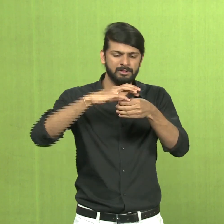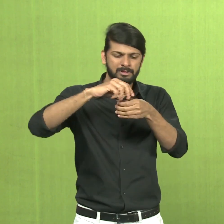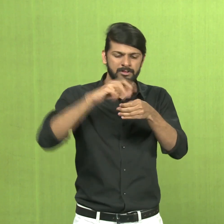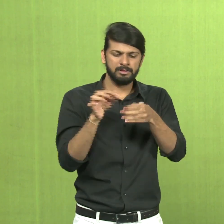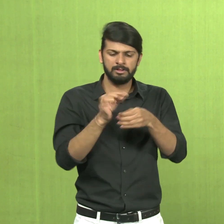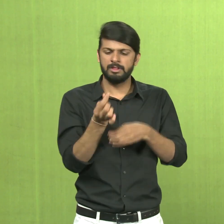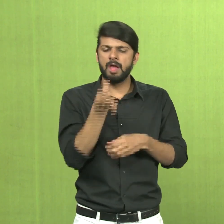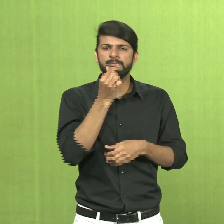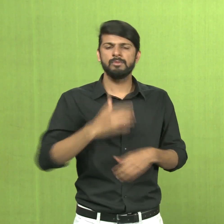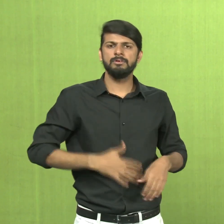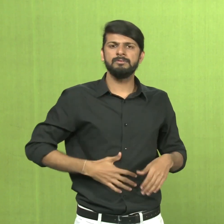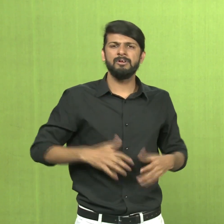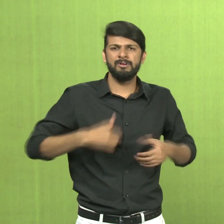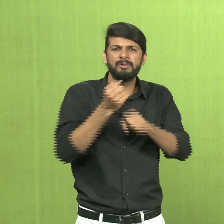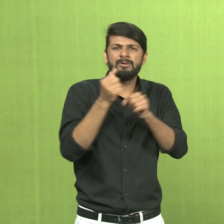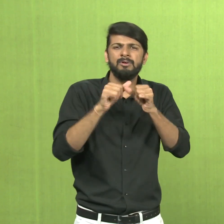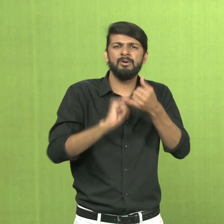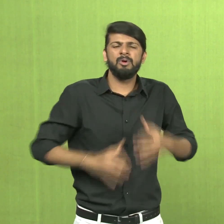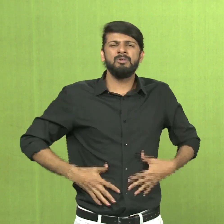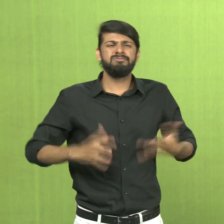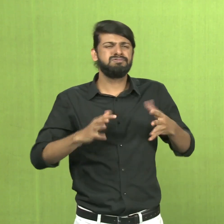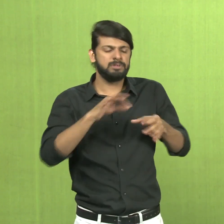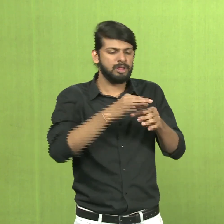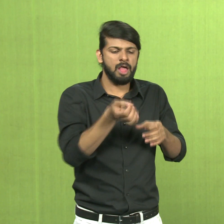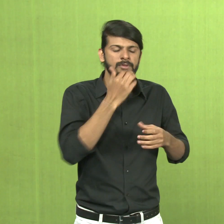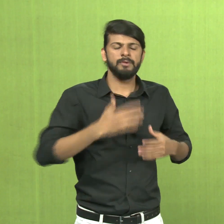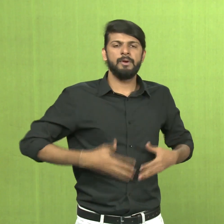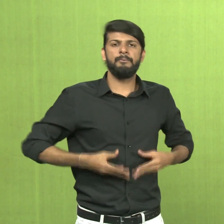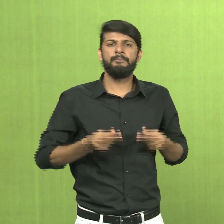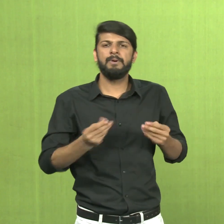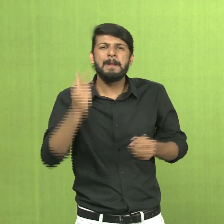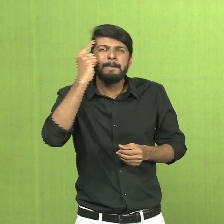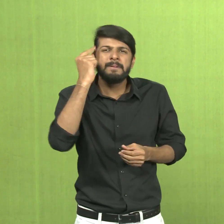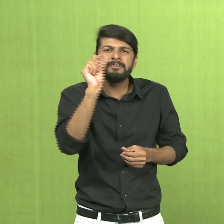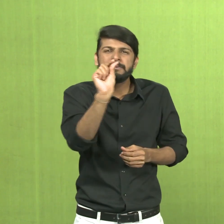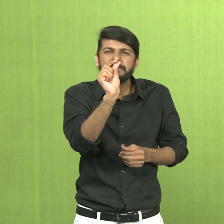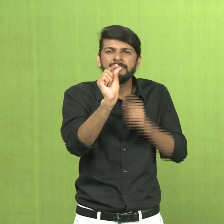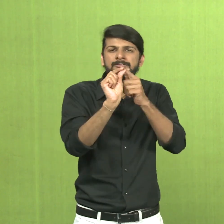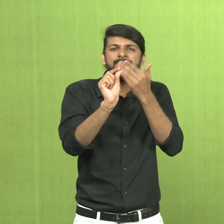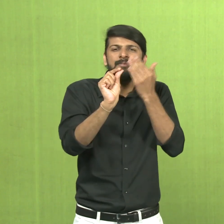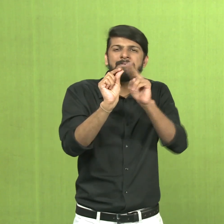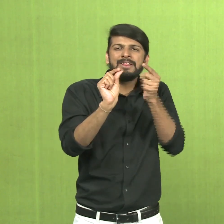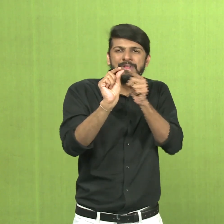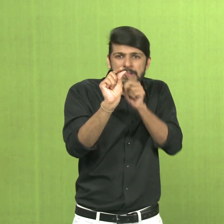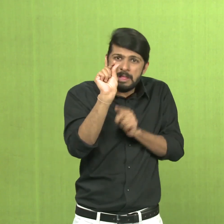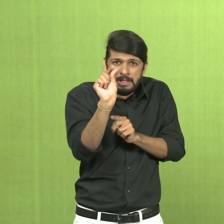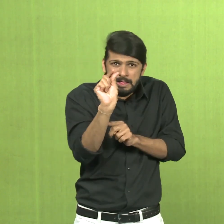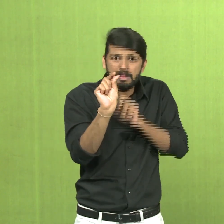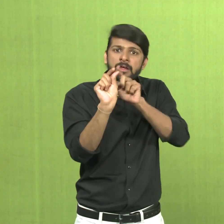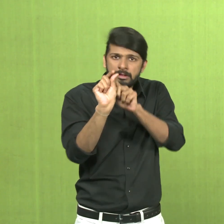harad. Harad is a kind of an Ayurvedic or a local kind